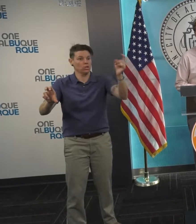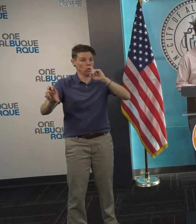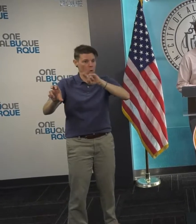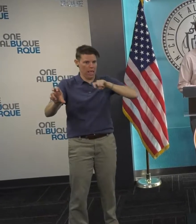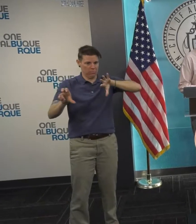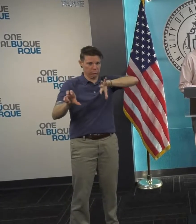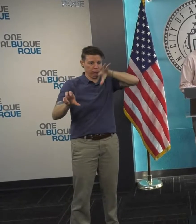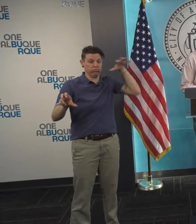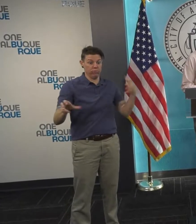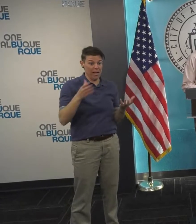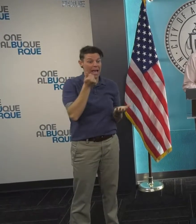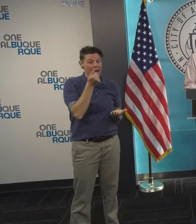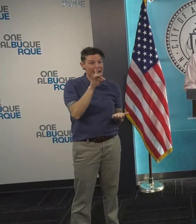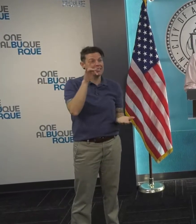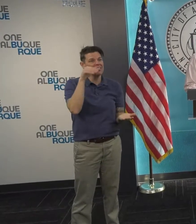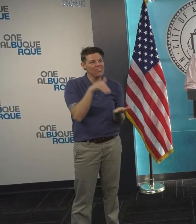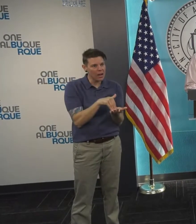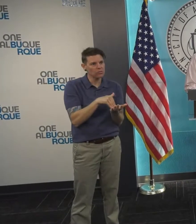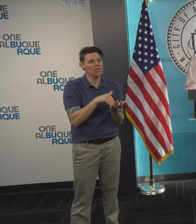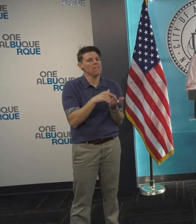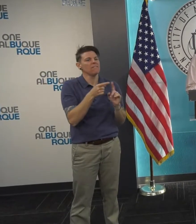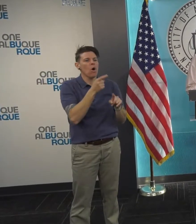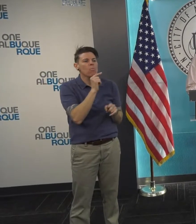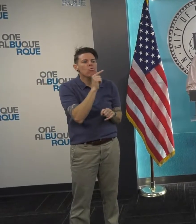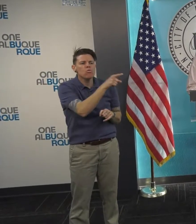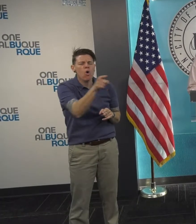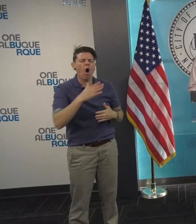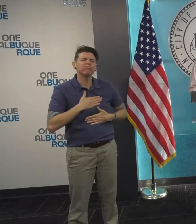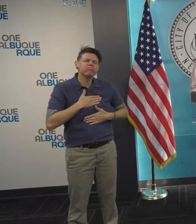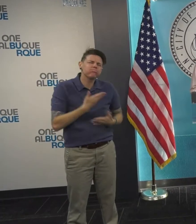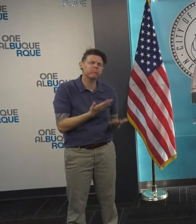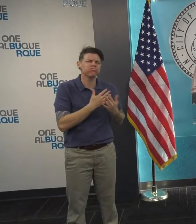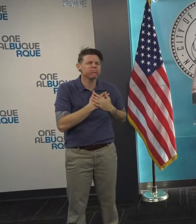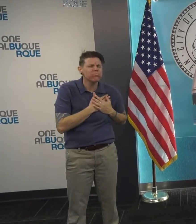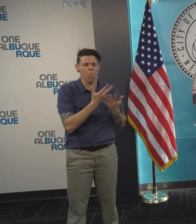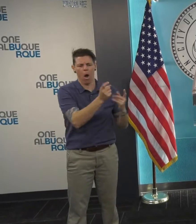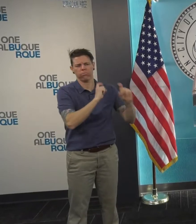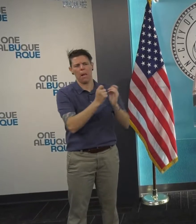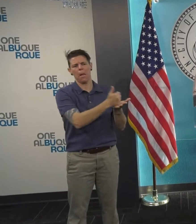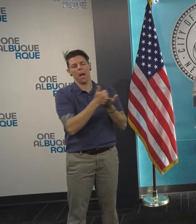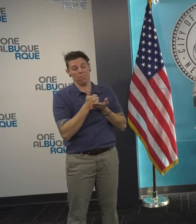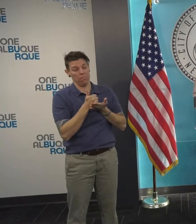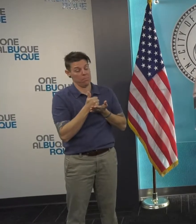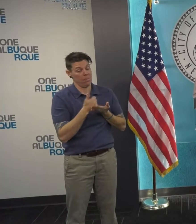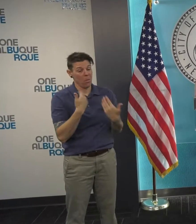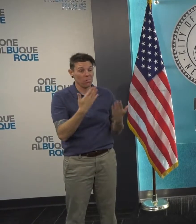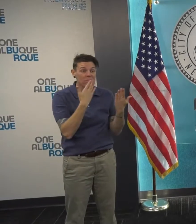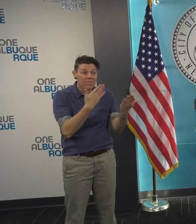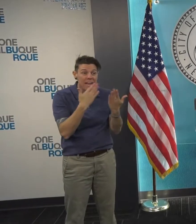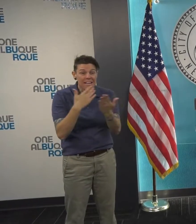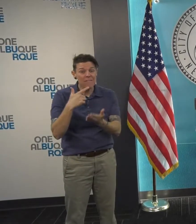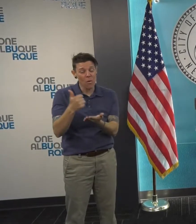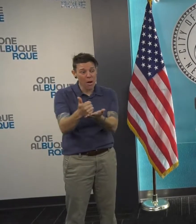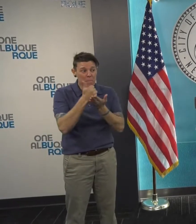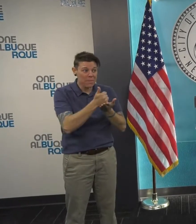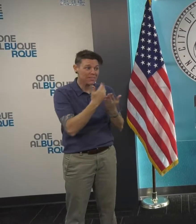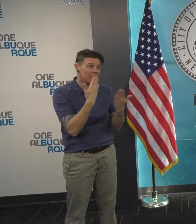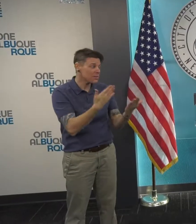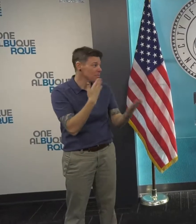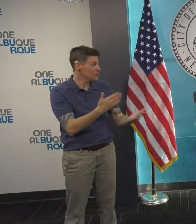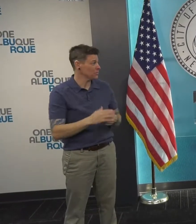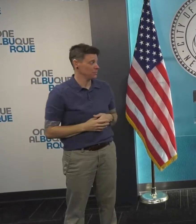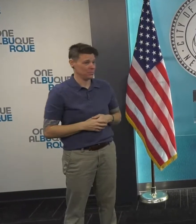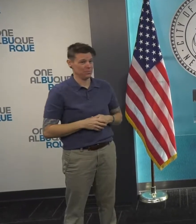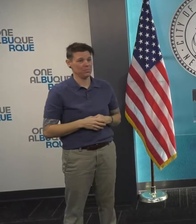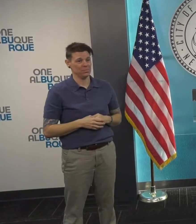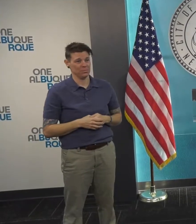in checks and so forth from our announcements. That is outstanding and extremely helpful for everyone. And of course, we also want to mention we have